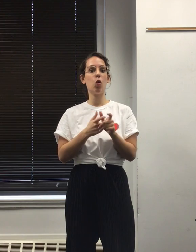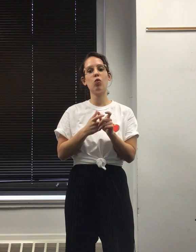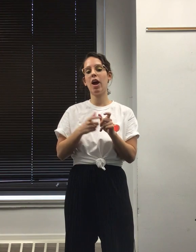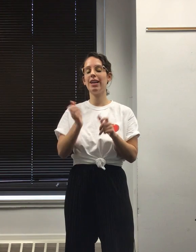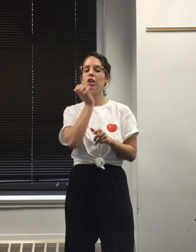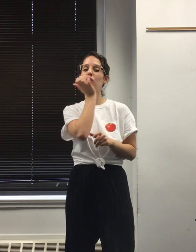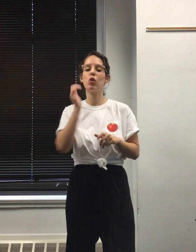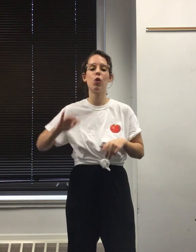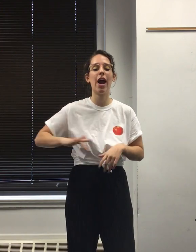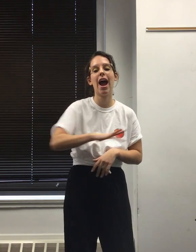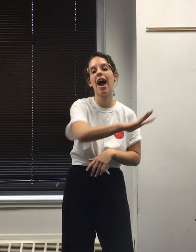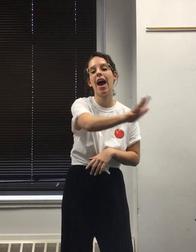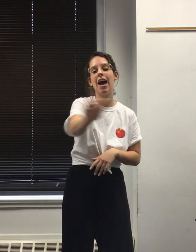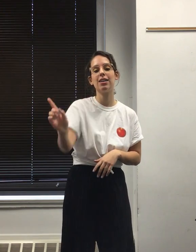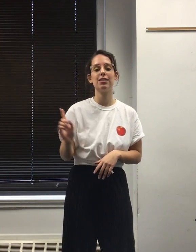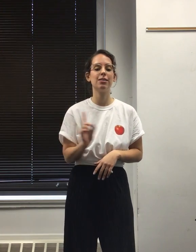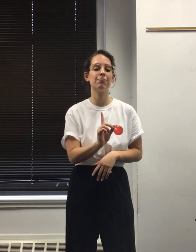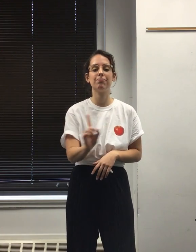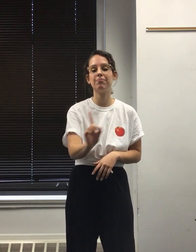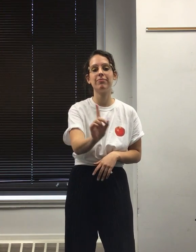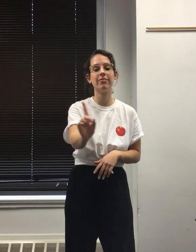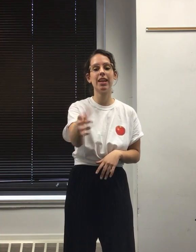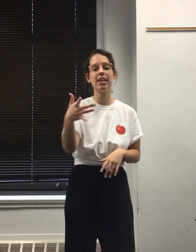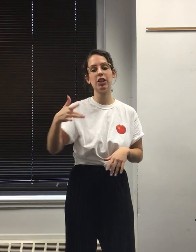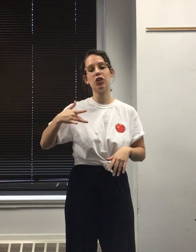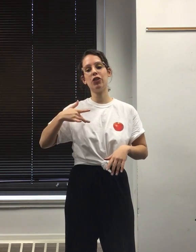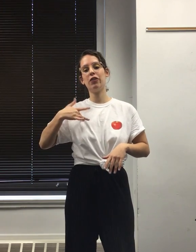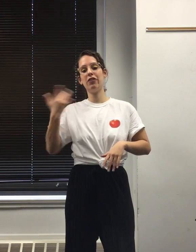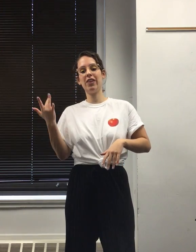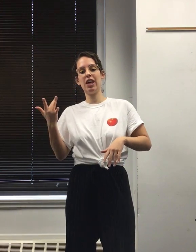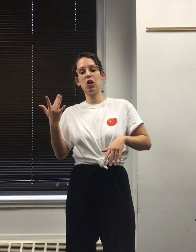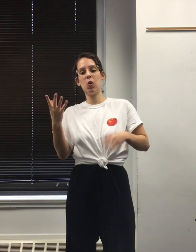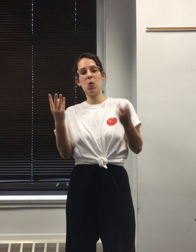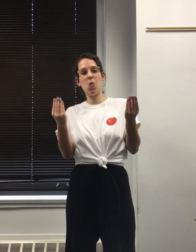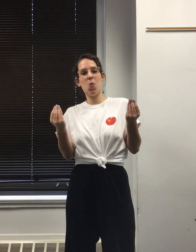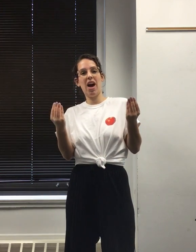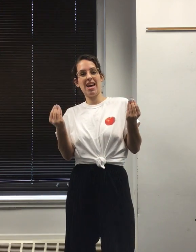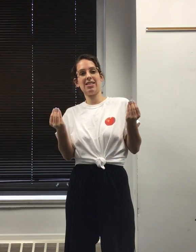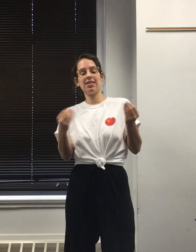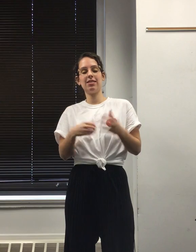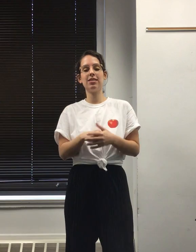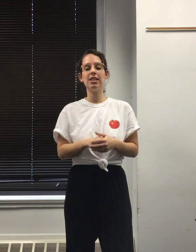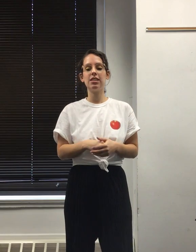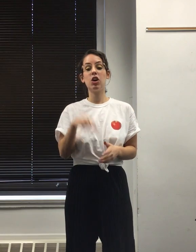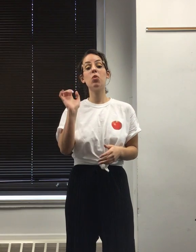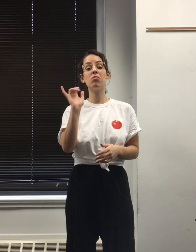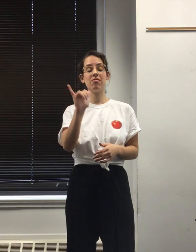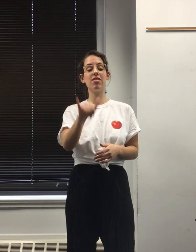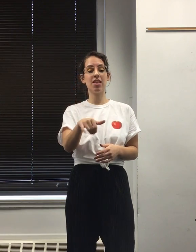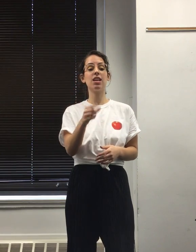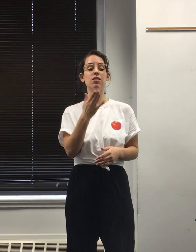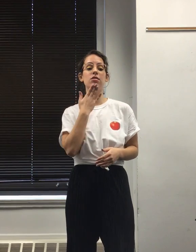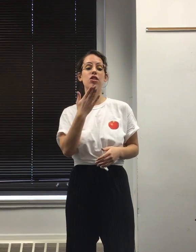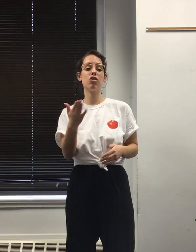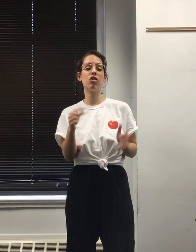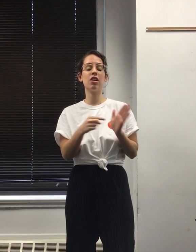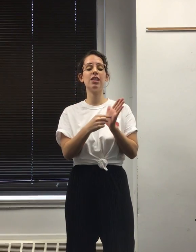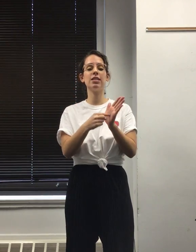out of the atmosphere that has collected on the grass. That's one example. Another example of condensation, I'm sure you've all experienced it.